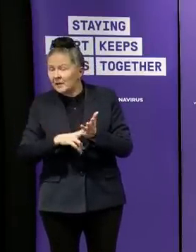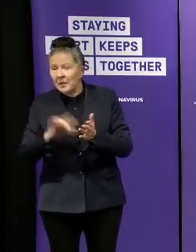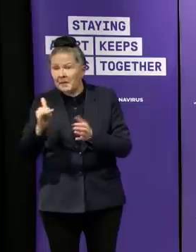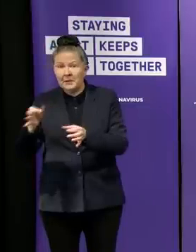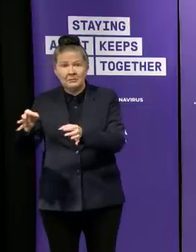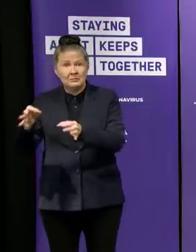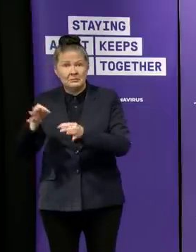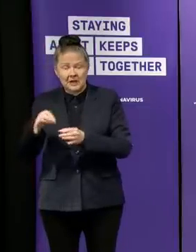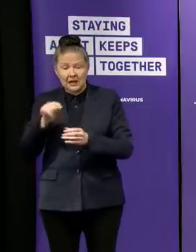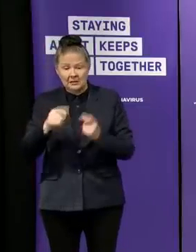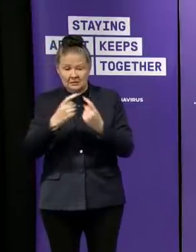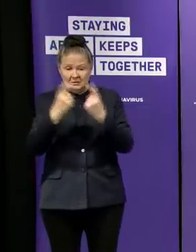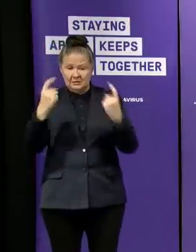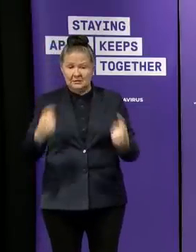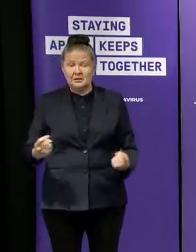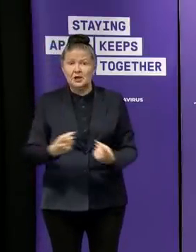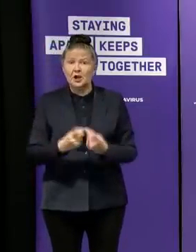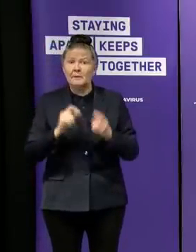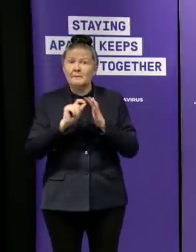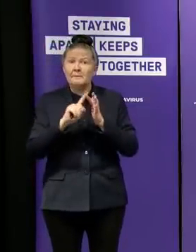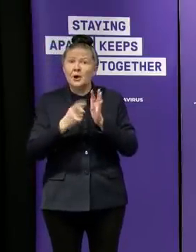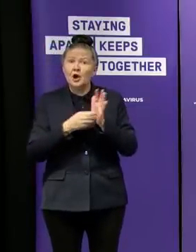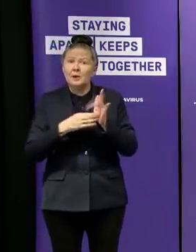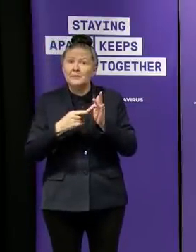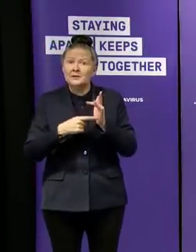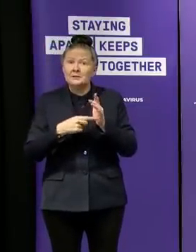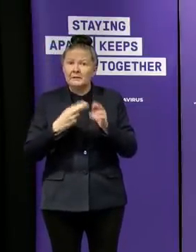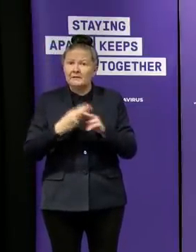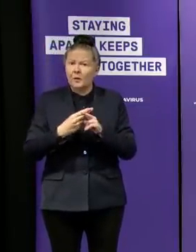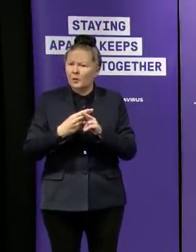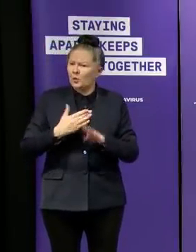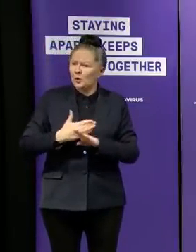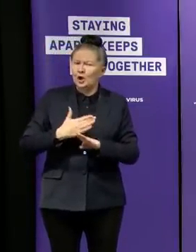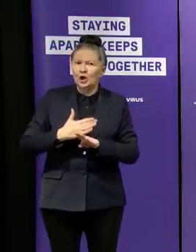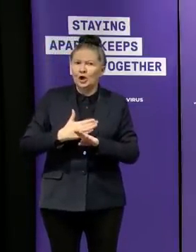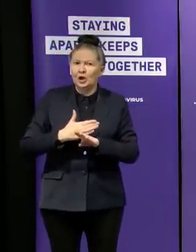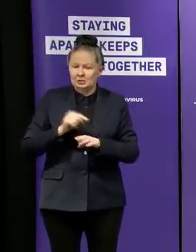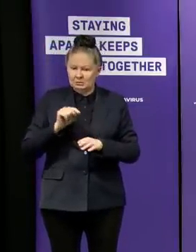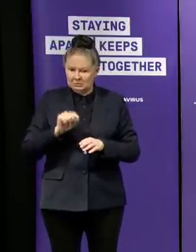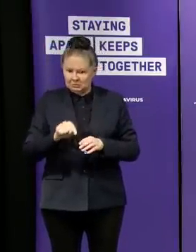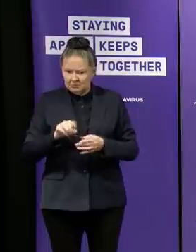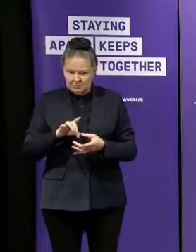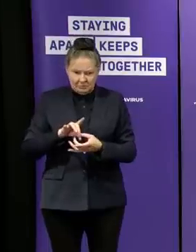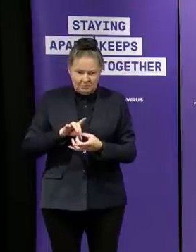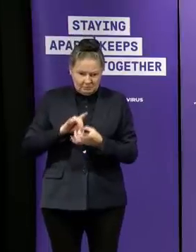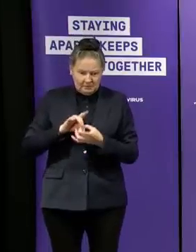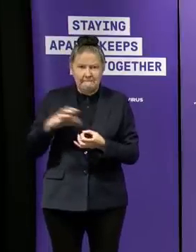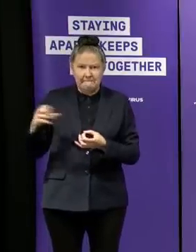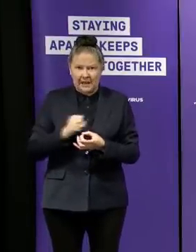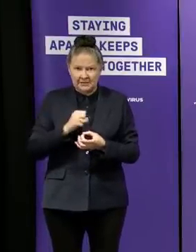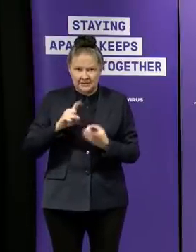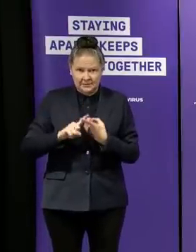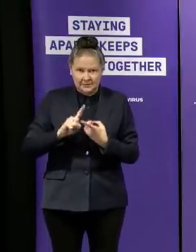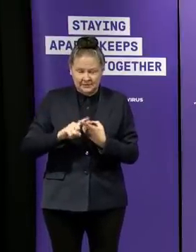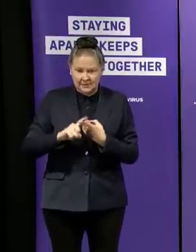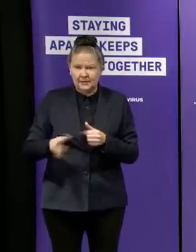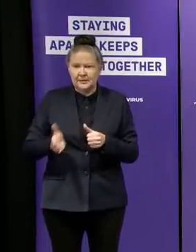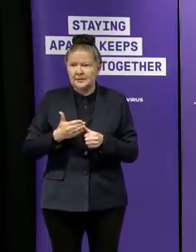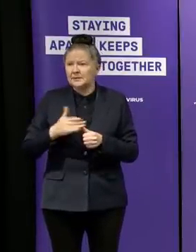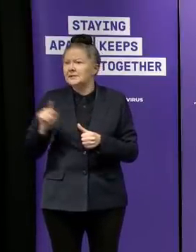those permits are relevant for so long as we've got some industries still